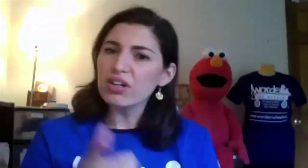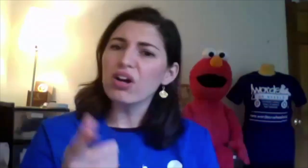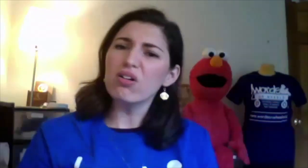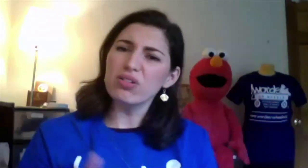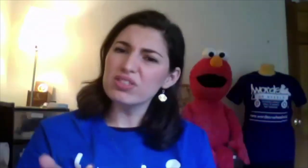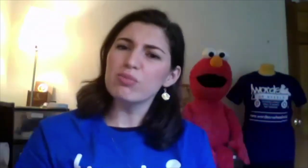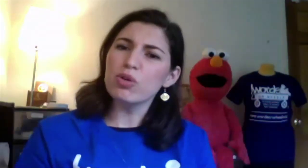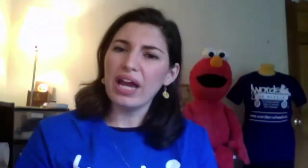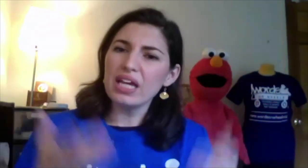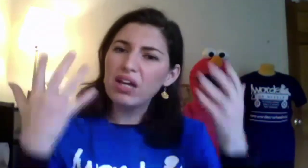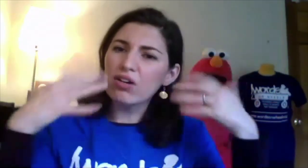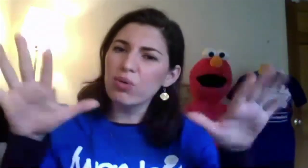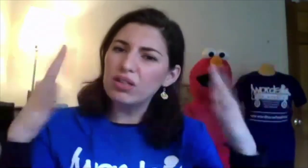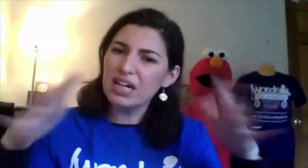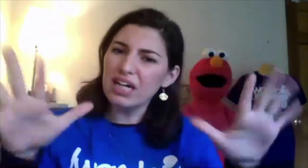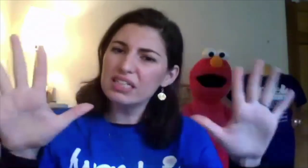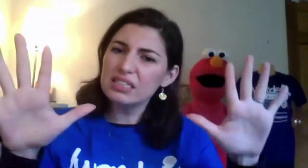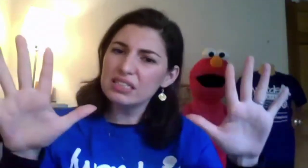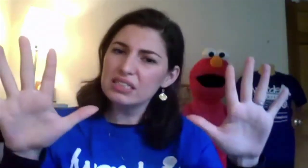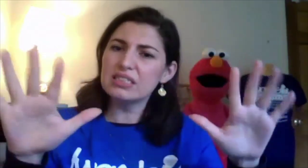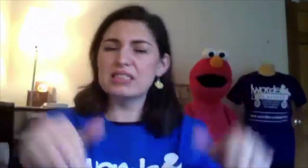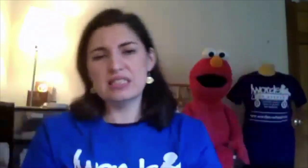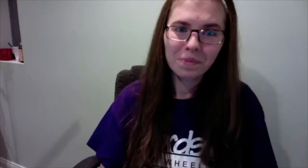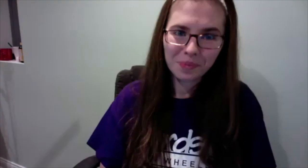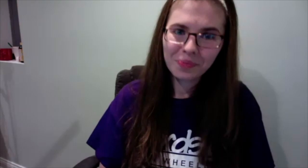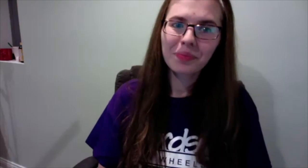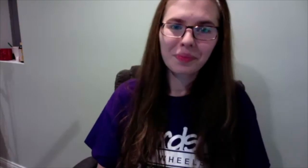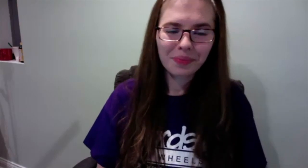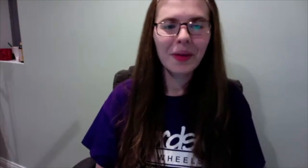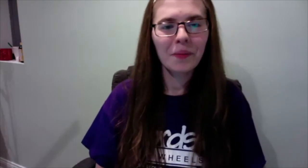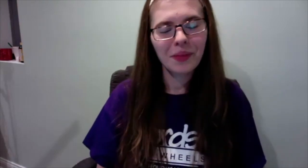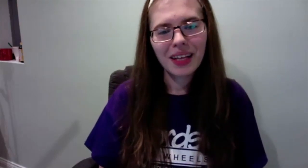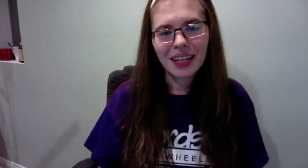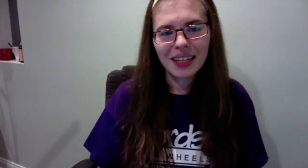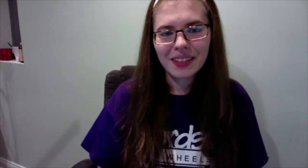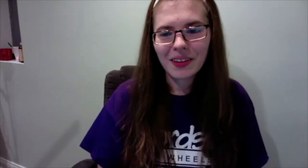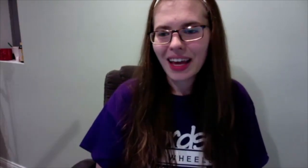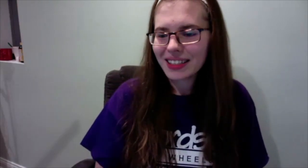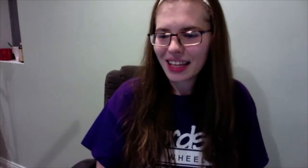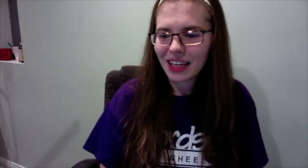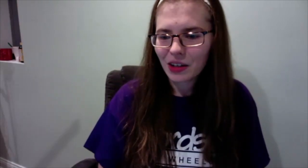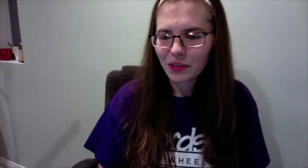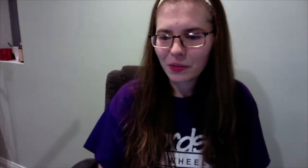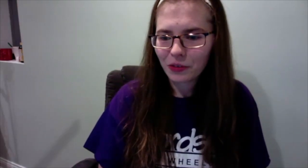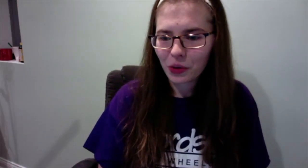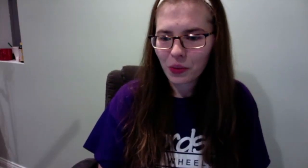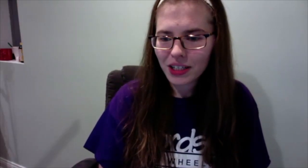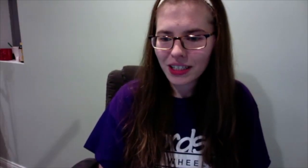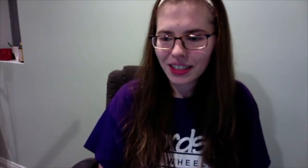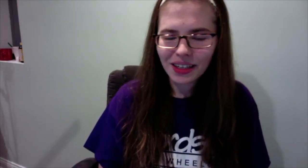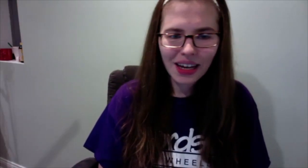You seem cranky. Are you all done? Mm-hmm. Yep. So yes, thank you for watching.